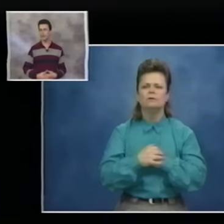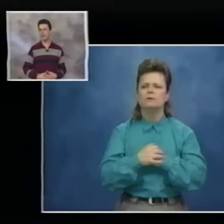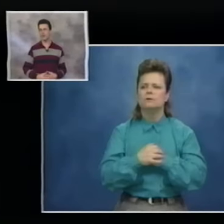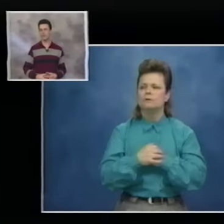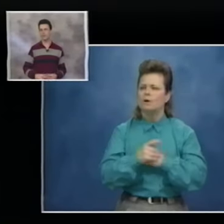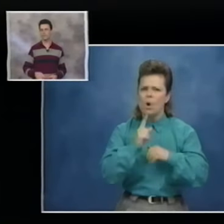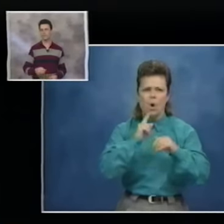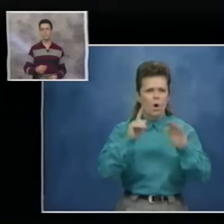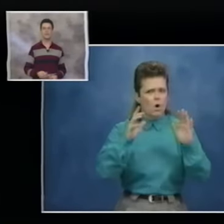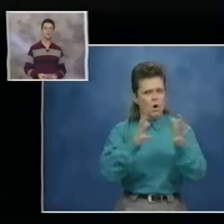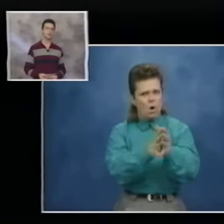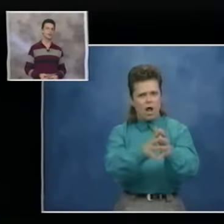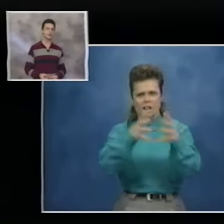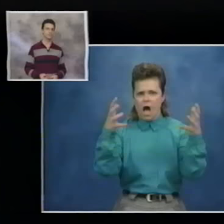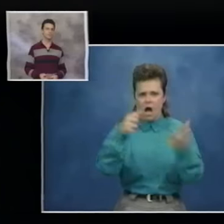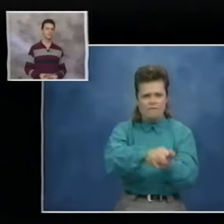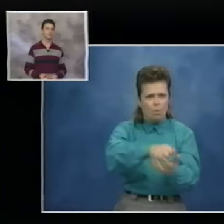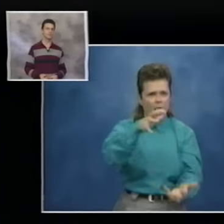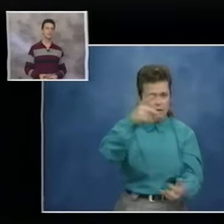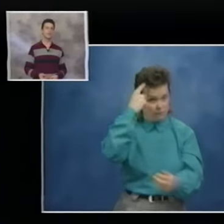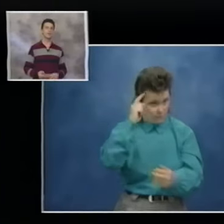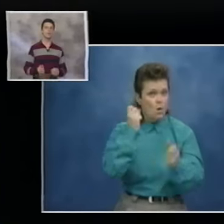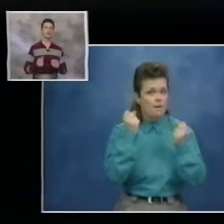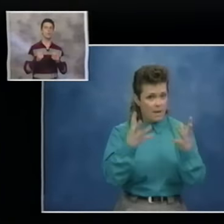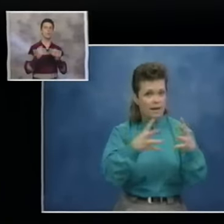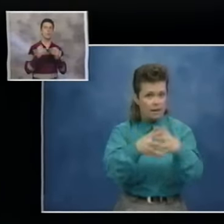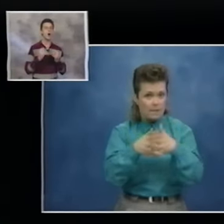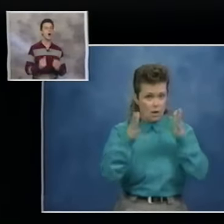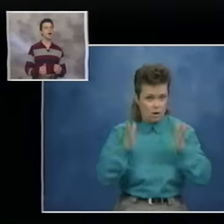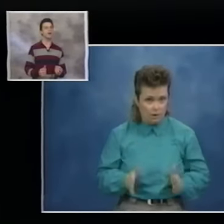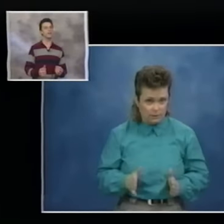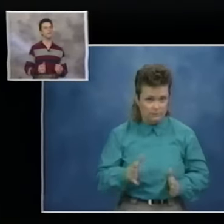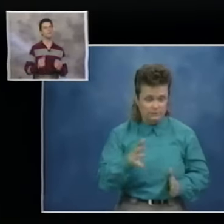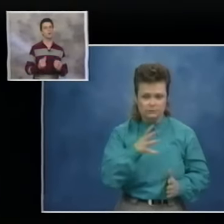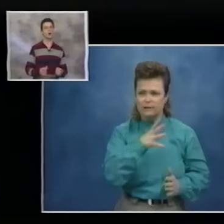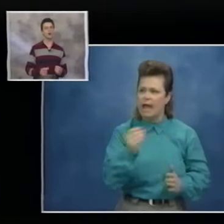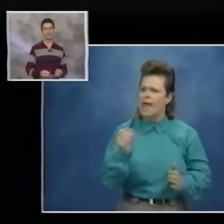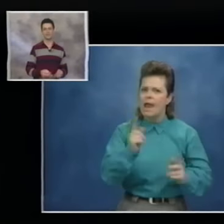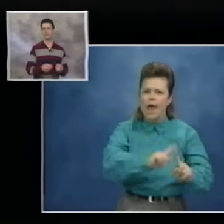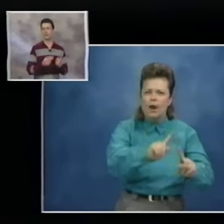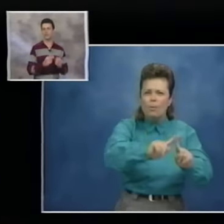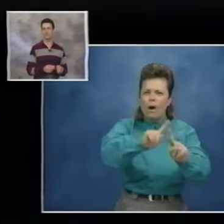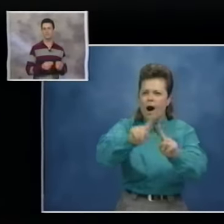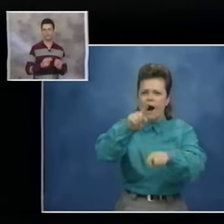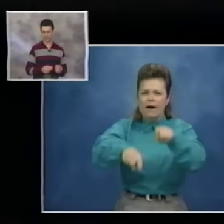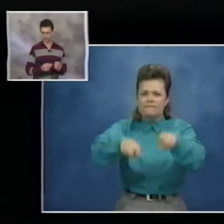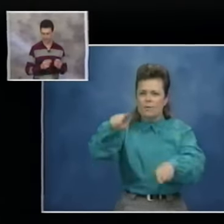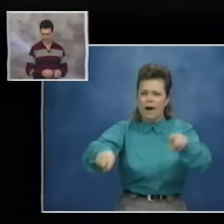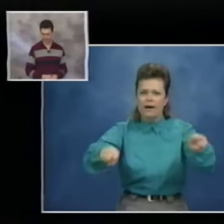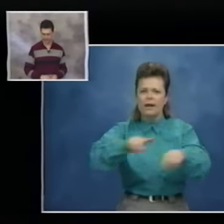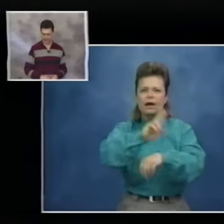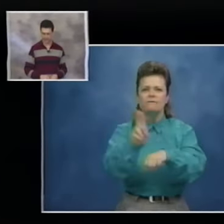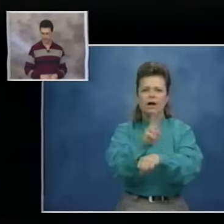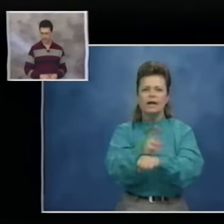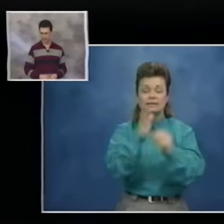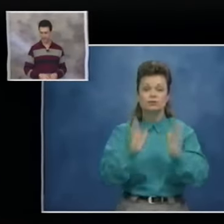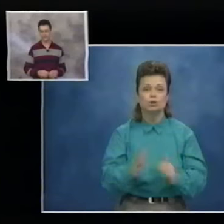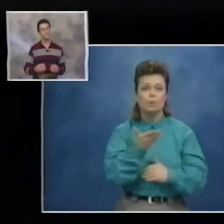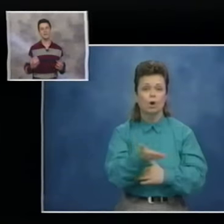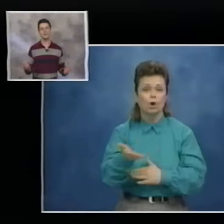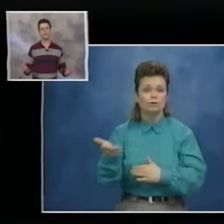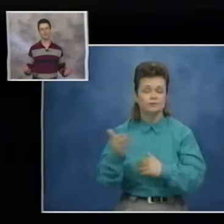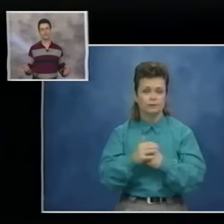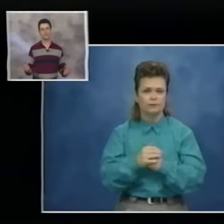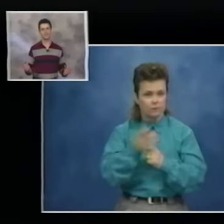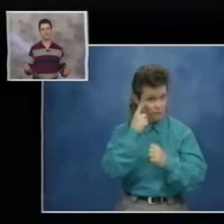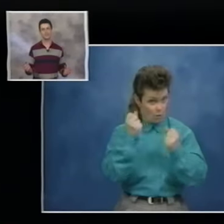great wealth for many Americans, and a wide variety of consumer goods. For